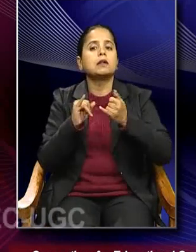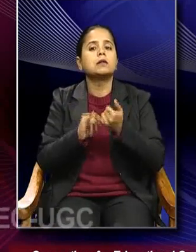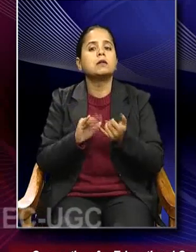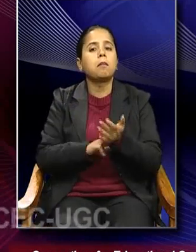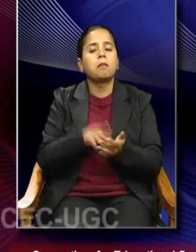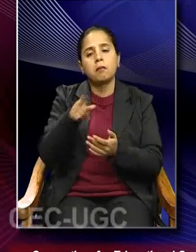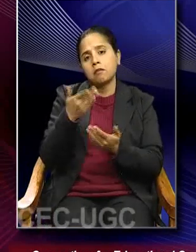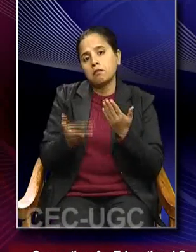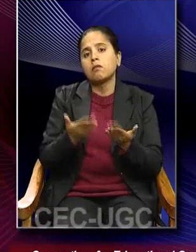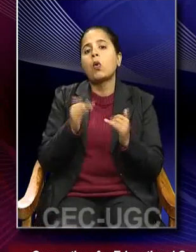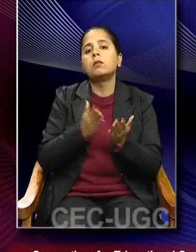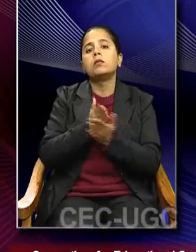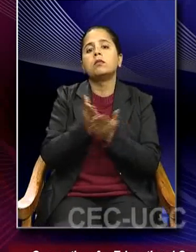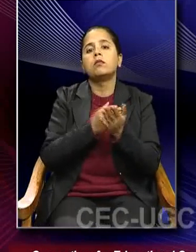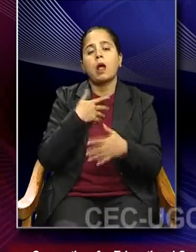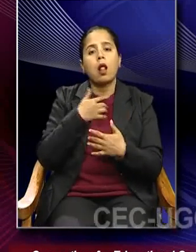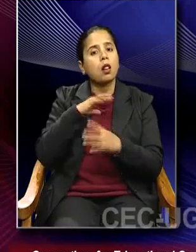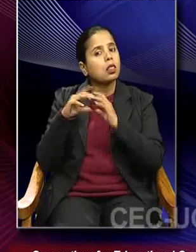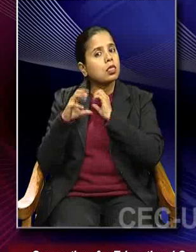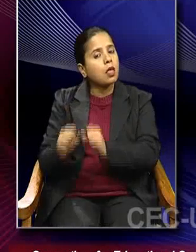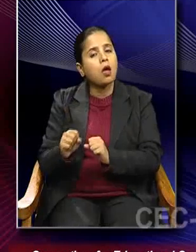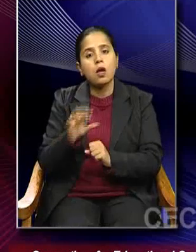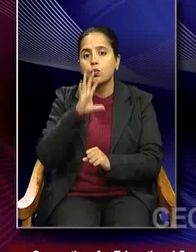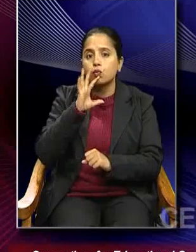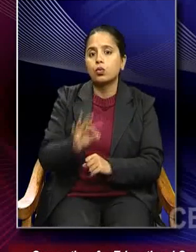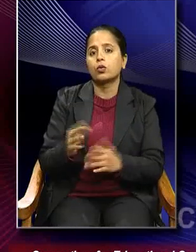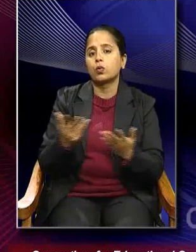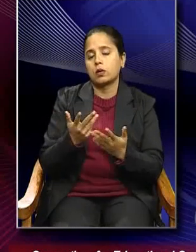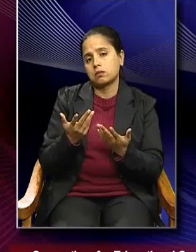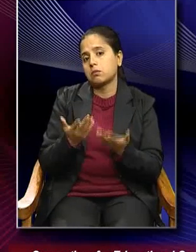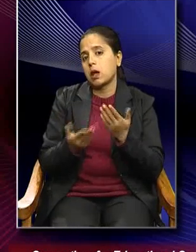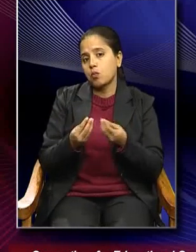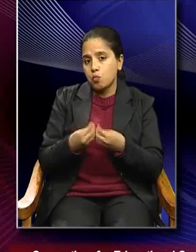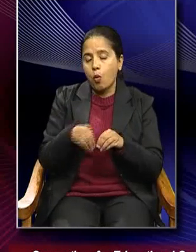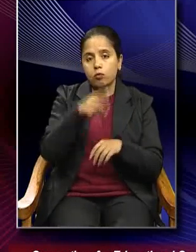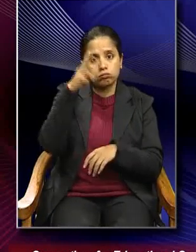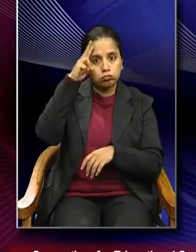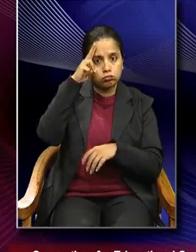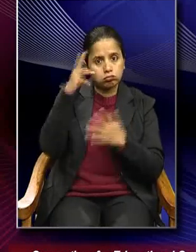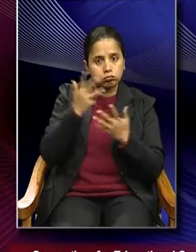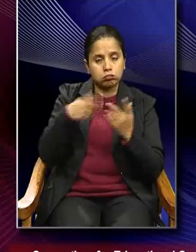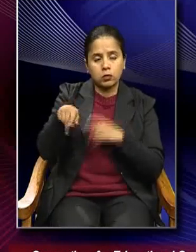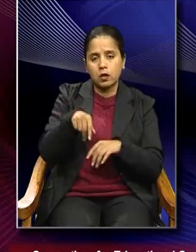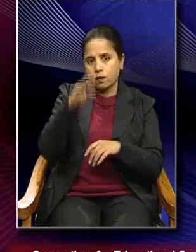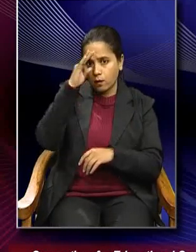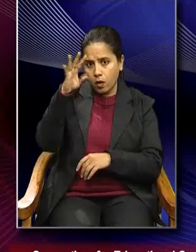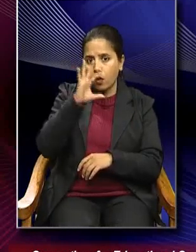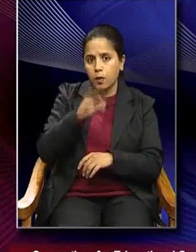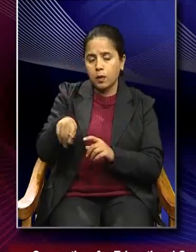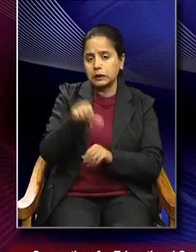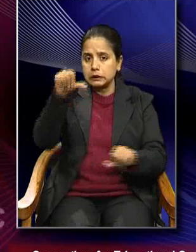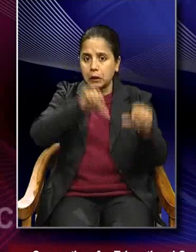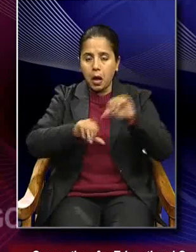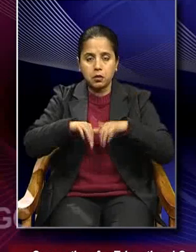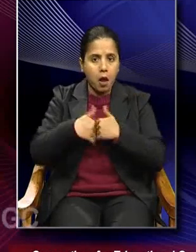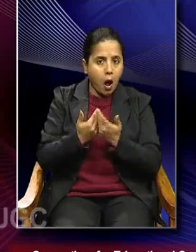method, an obsession with reality, and more concern with philosophy of